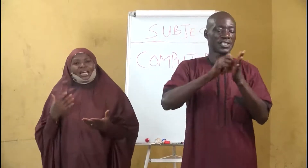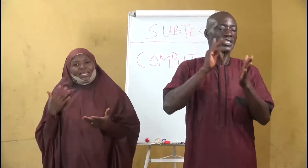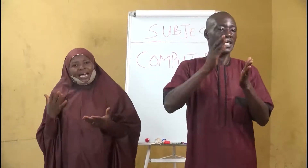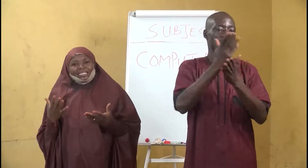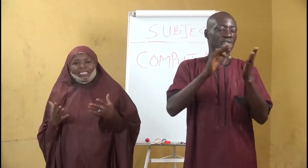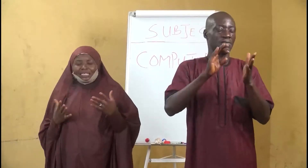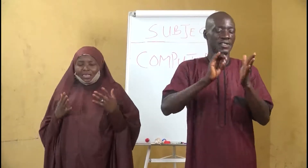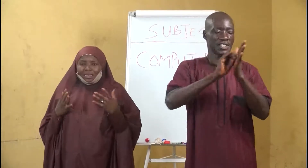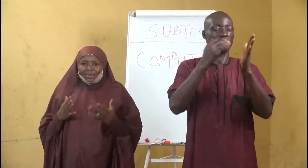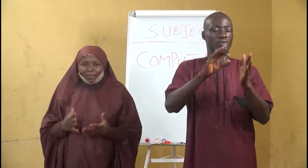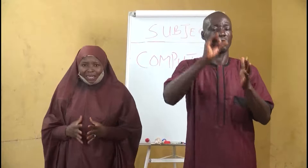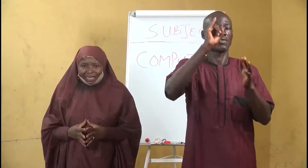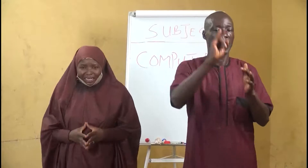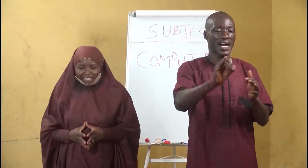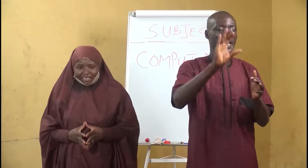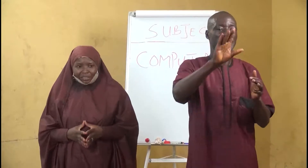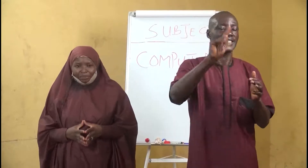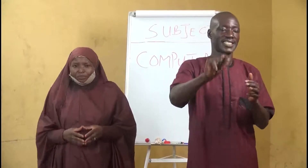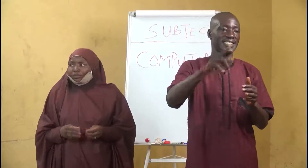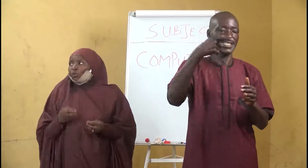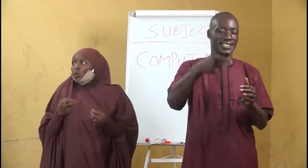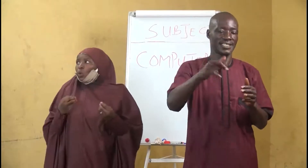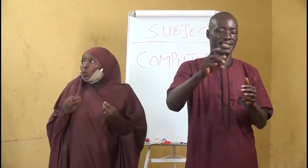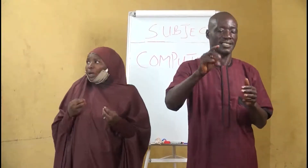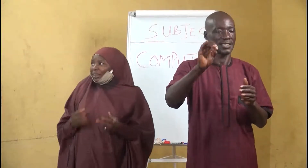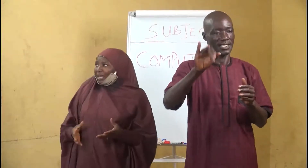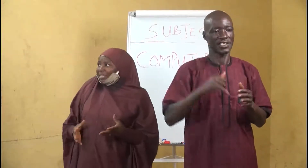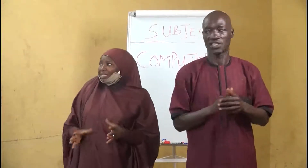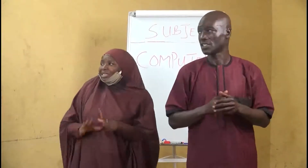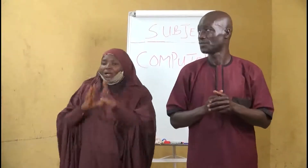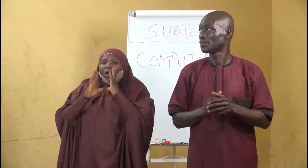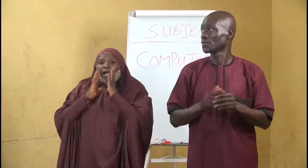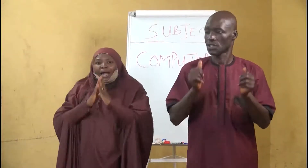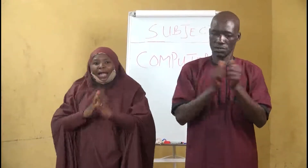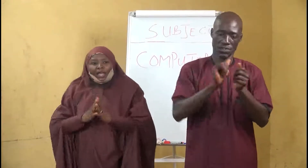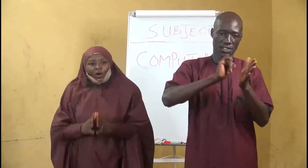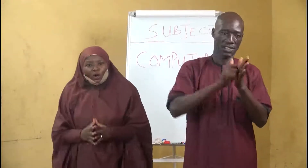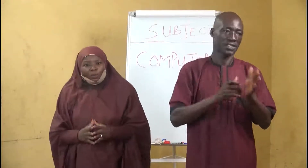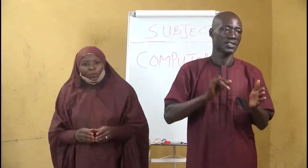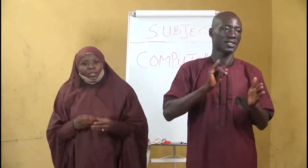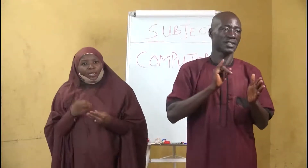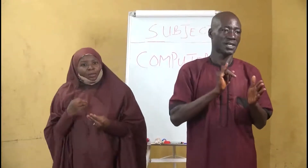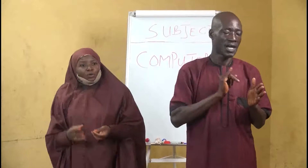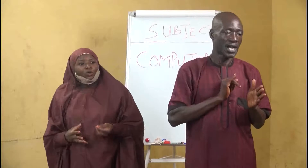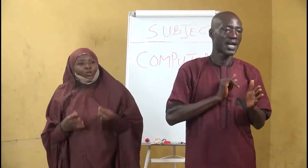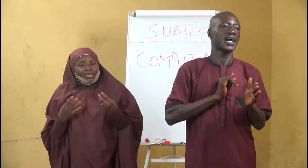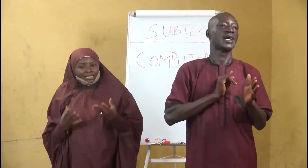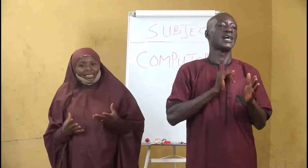the ICT-based gadget. With this, I hope your lesson